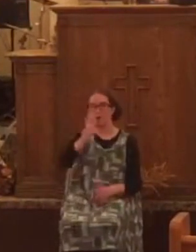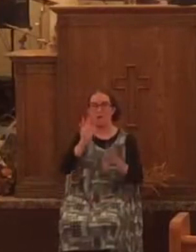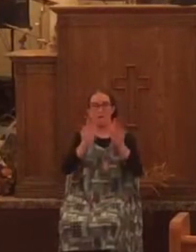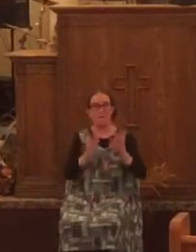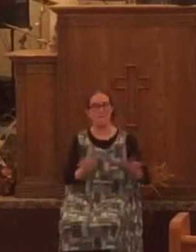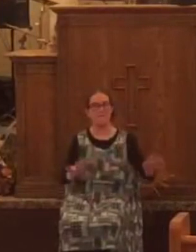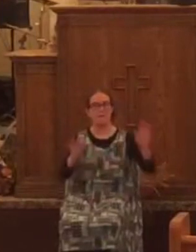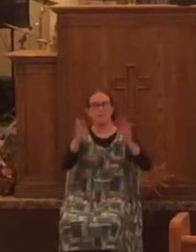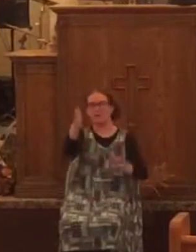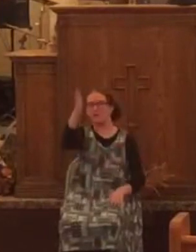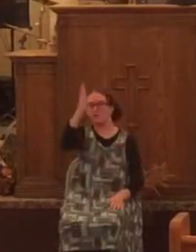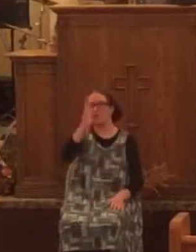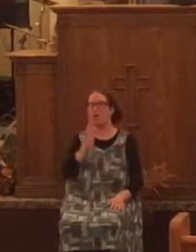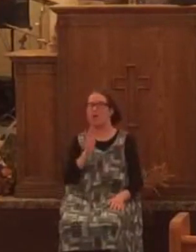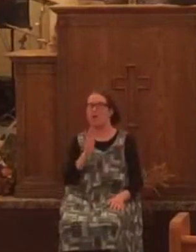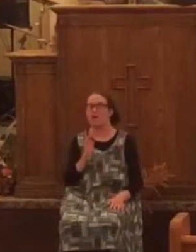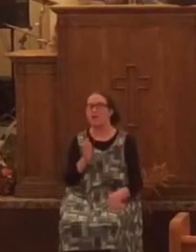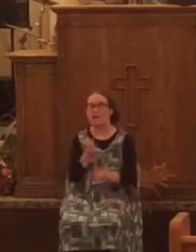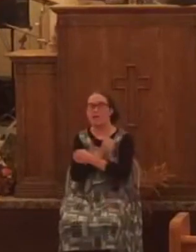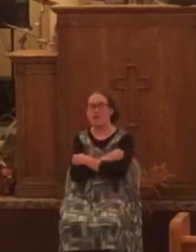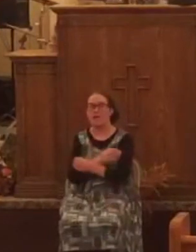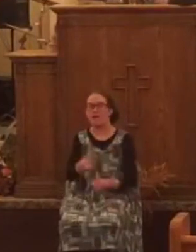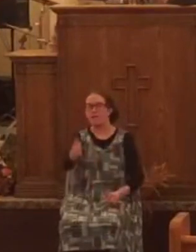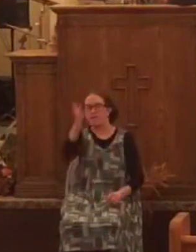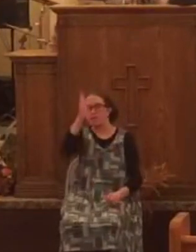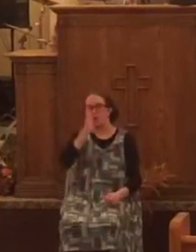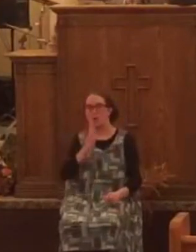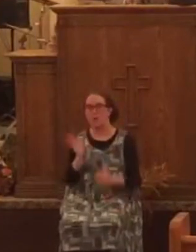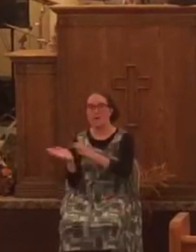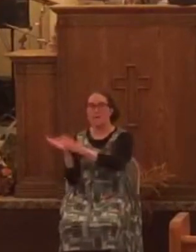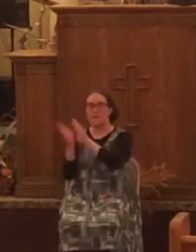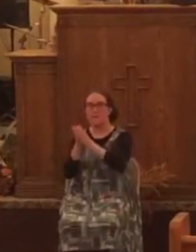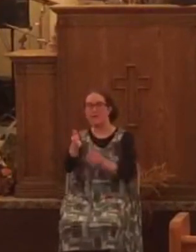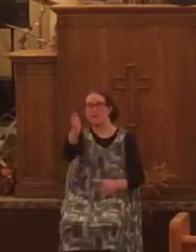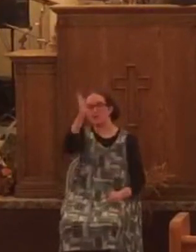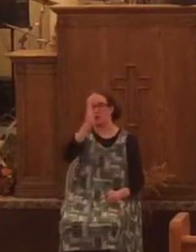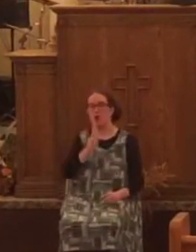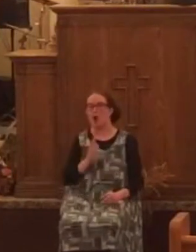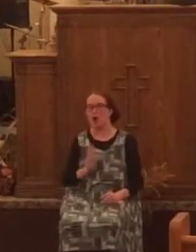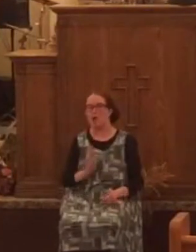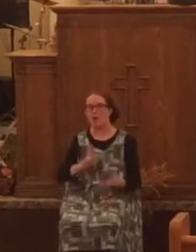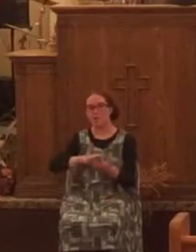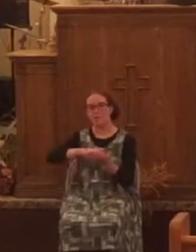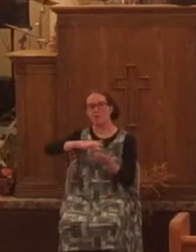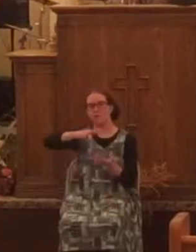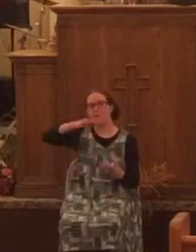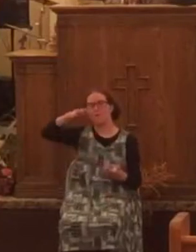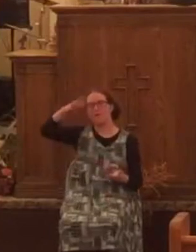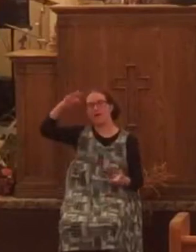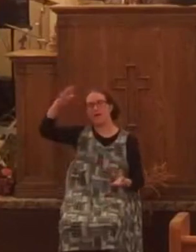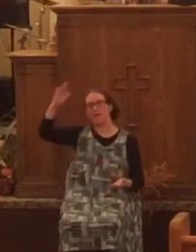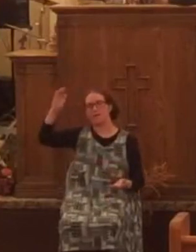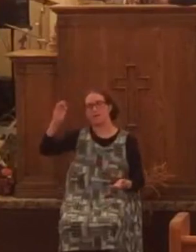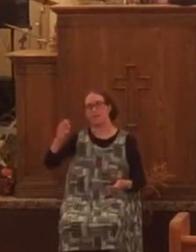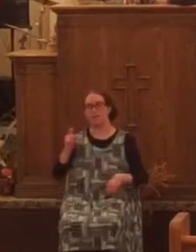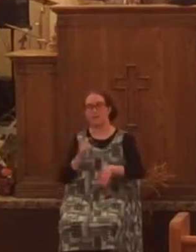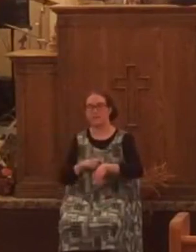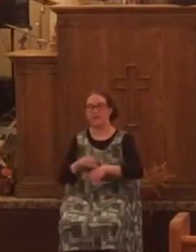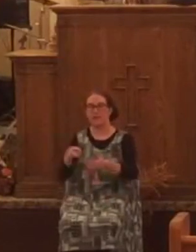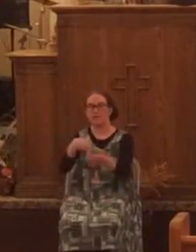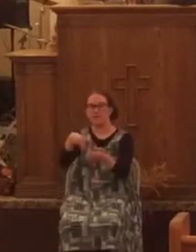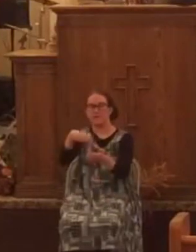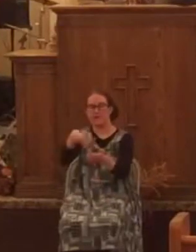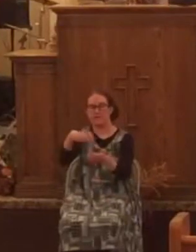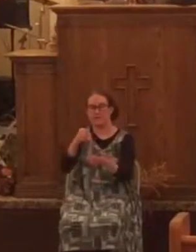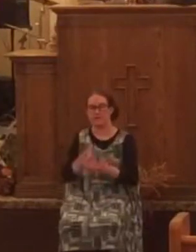of God, the love of God. Praise God, that he might be glorified. When it's time to